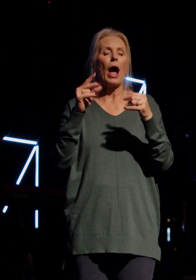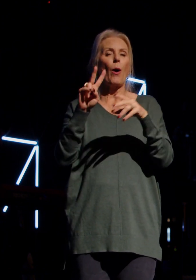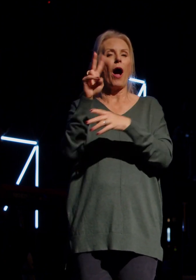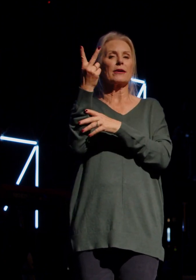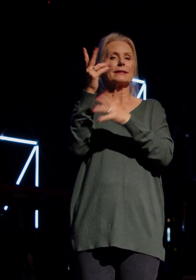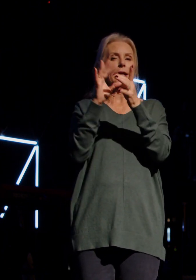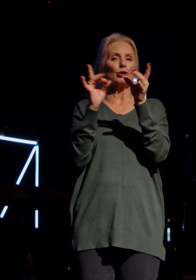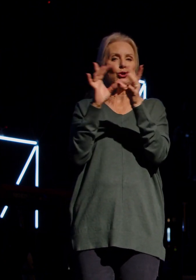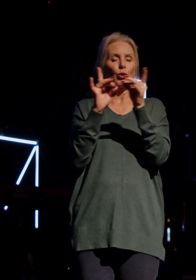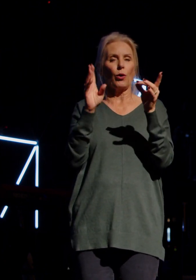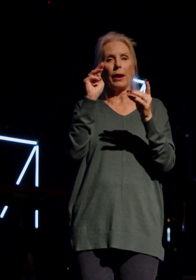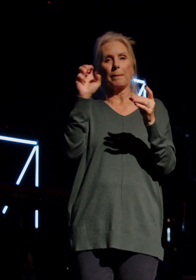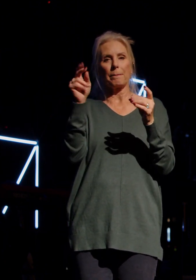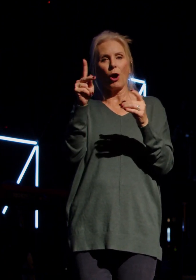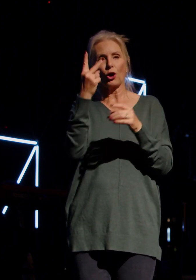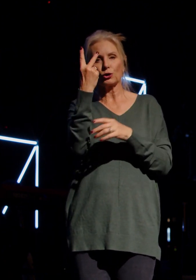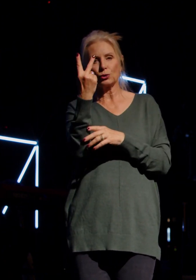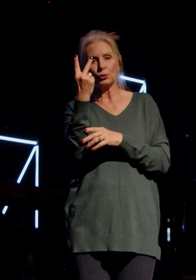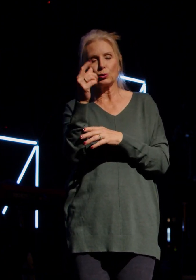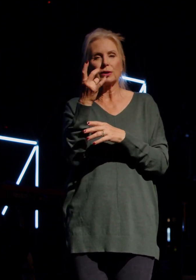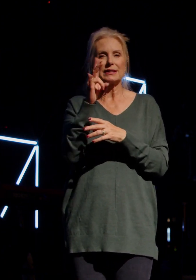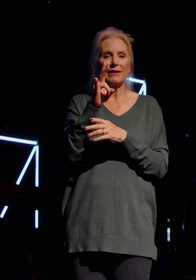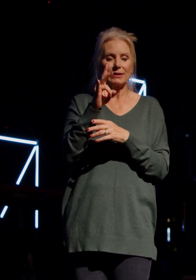today, Mark 2:13-17.